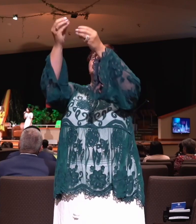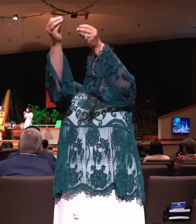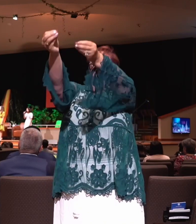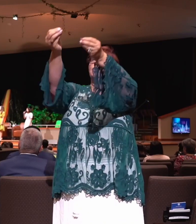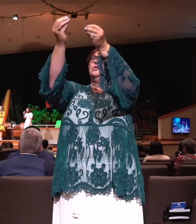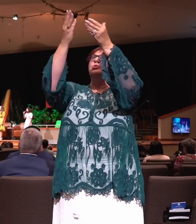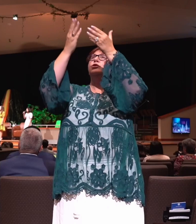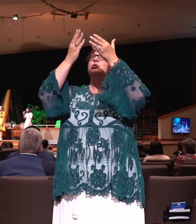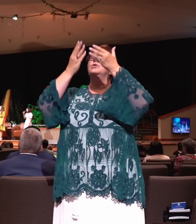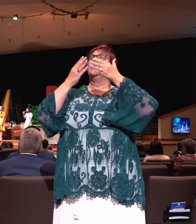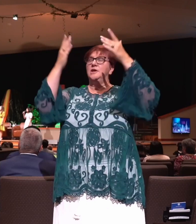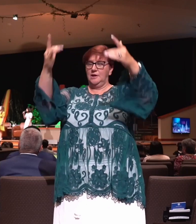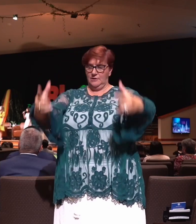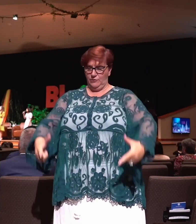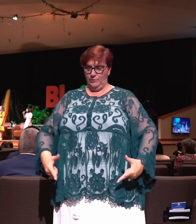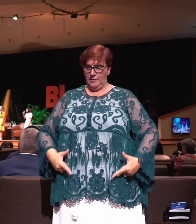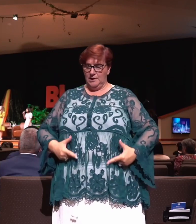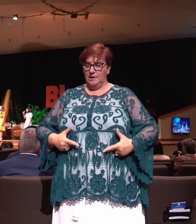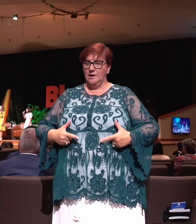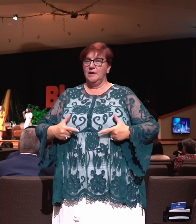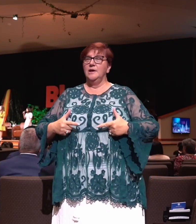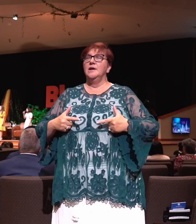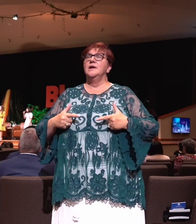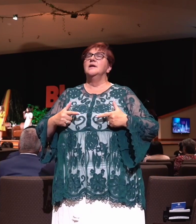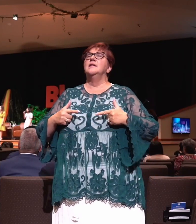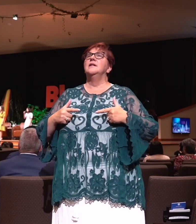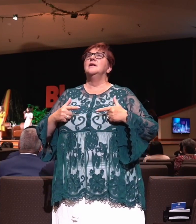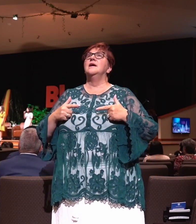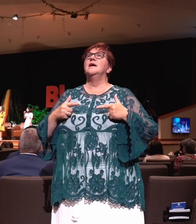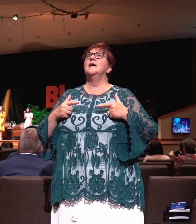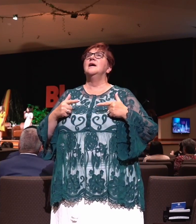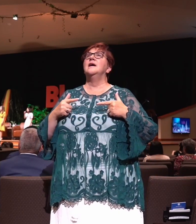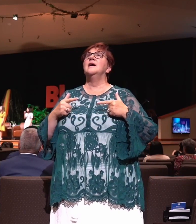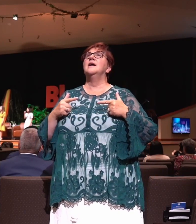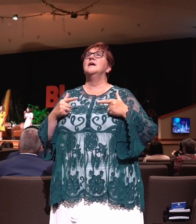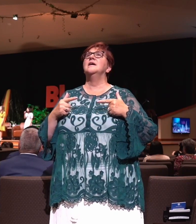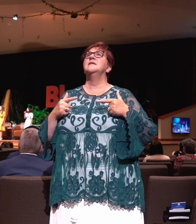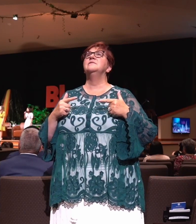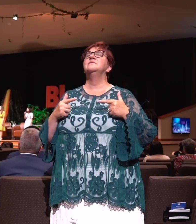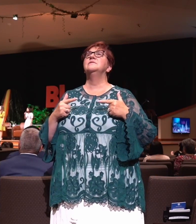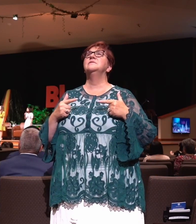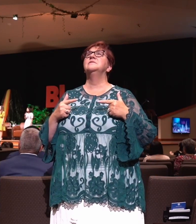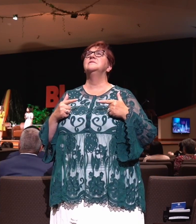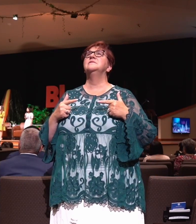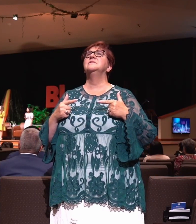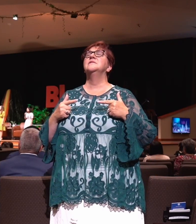You are the strength of my life.